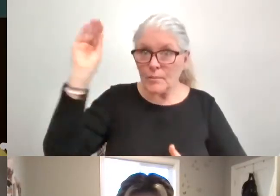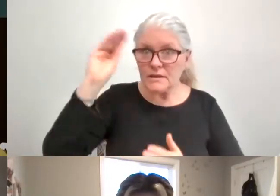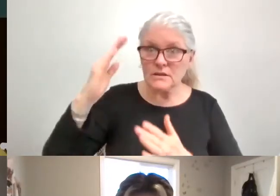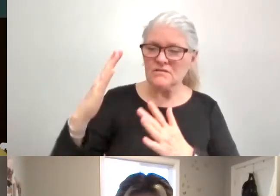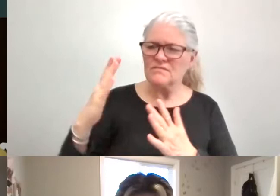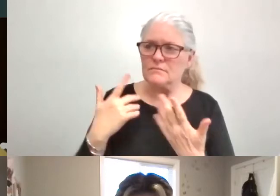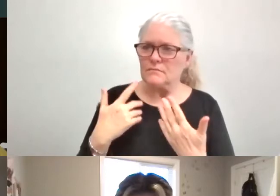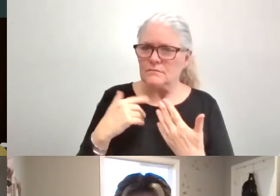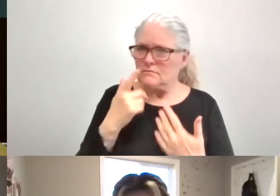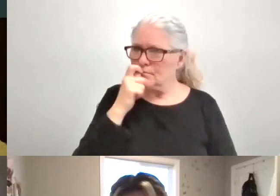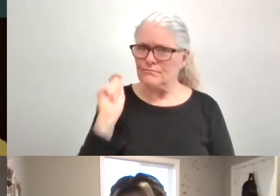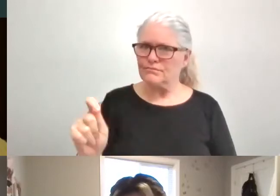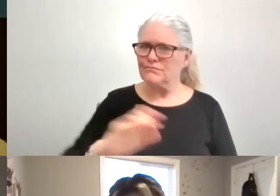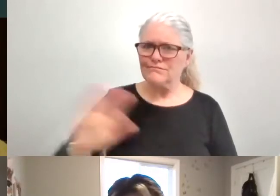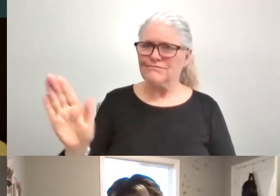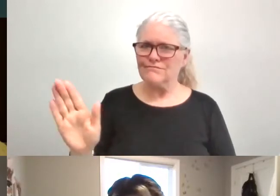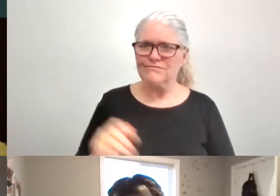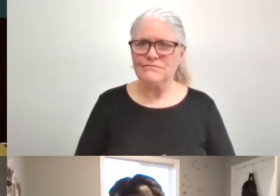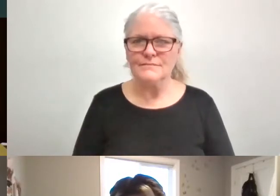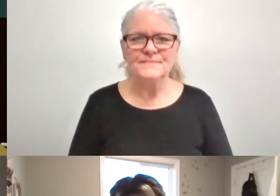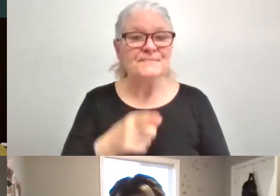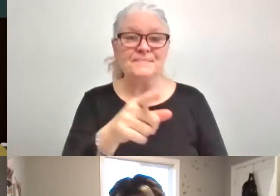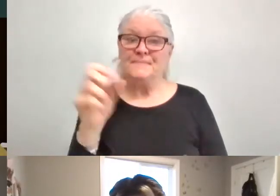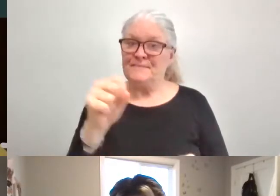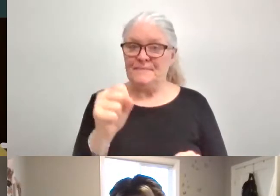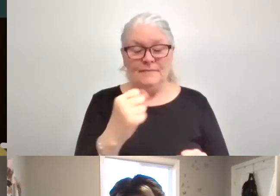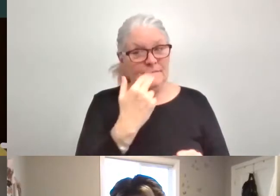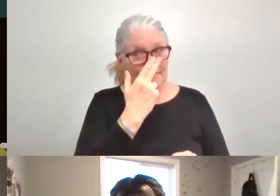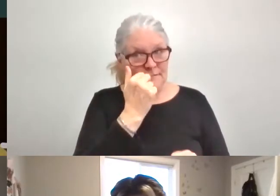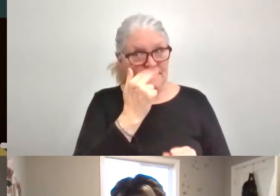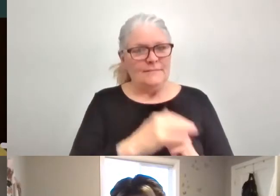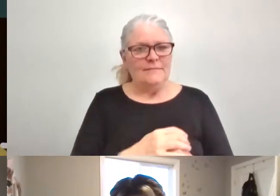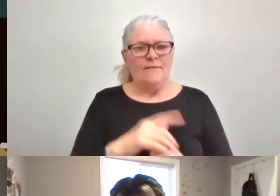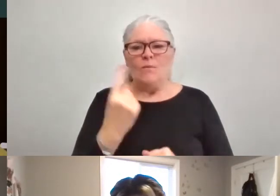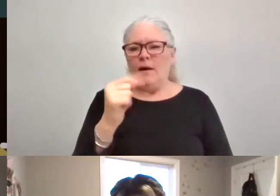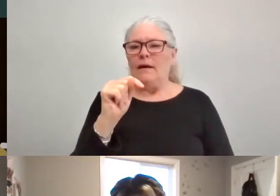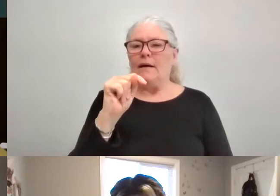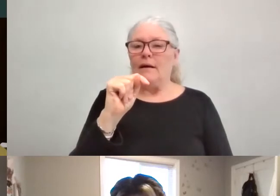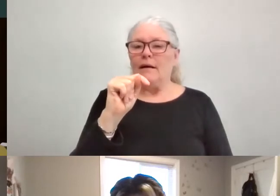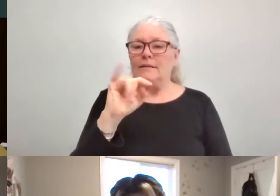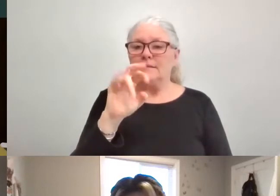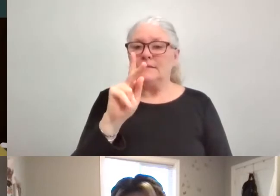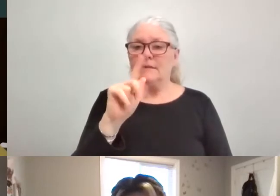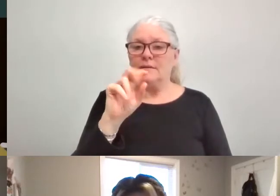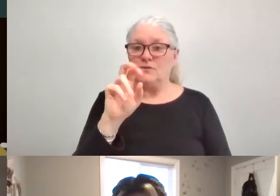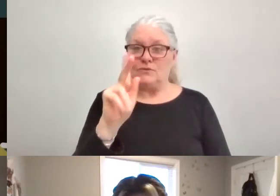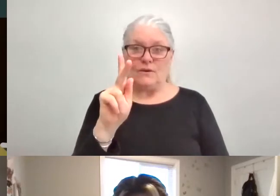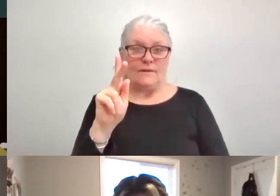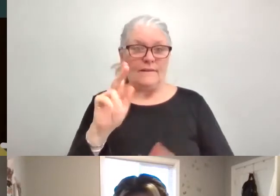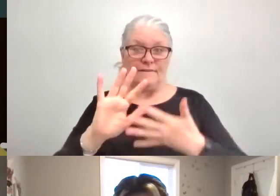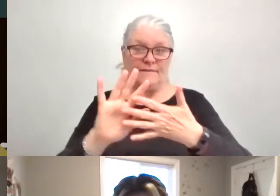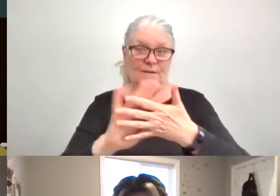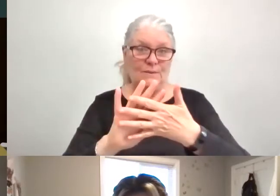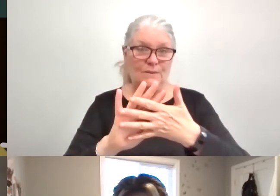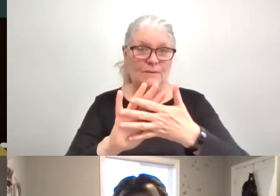Yeah, it's funny. So a lot of people, there's like this TikTok video going around saying like people who are